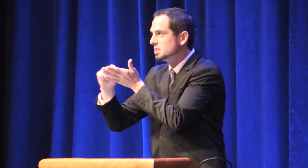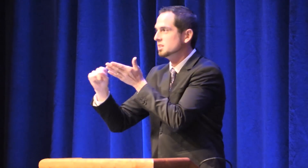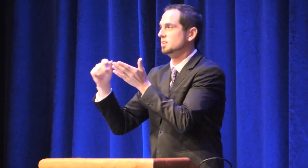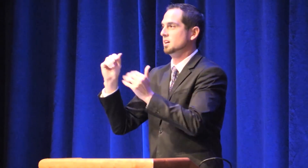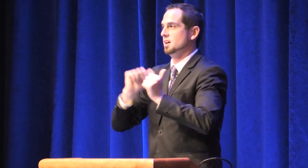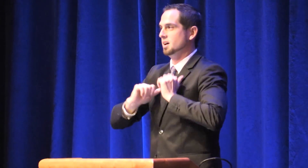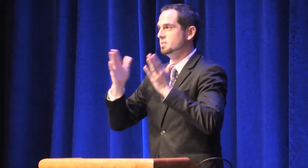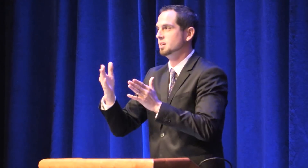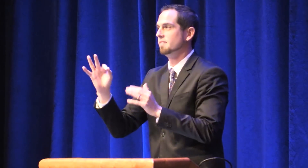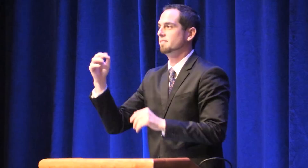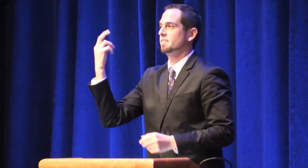Also,